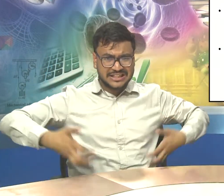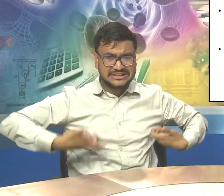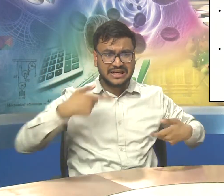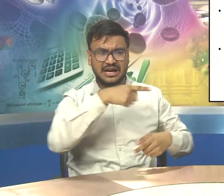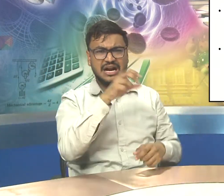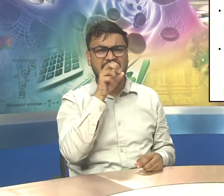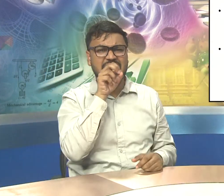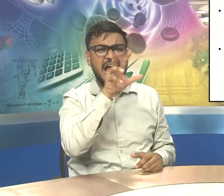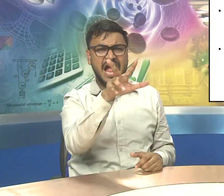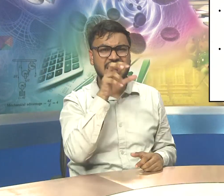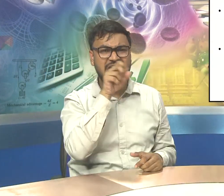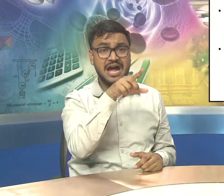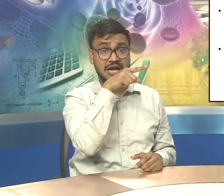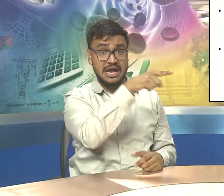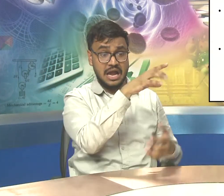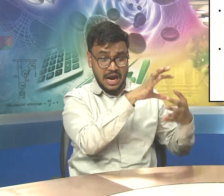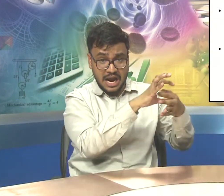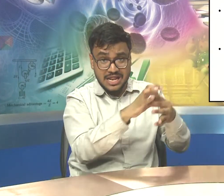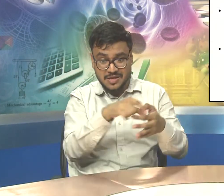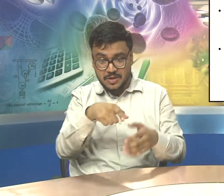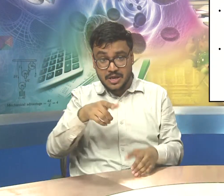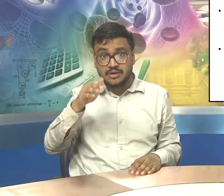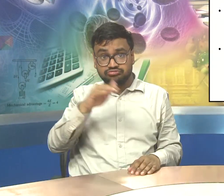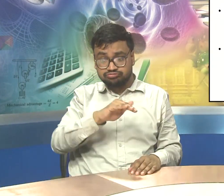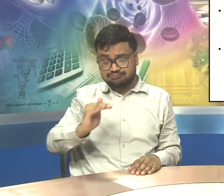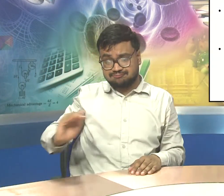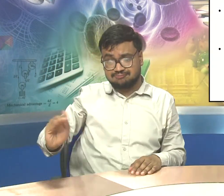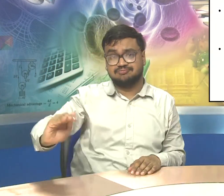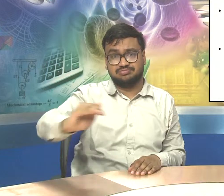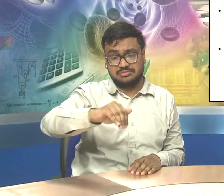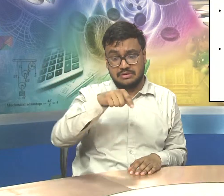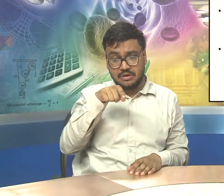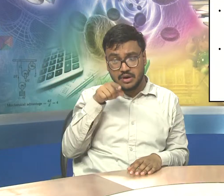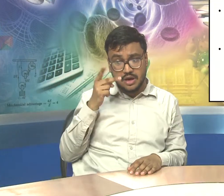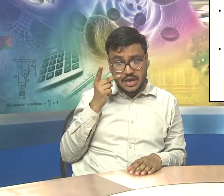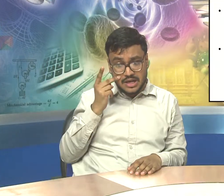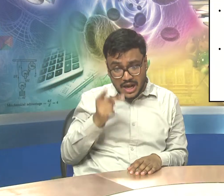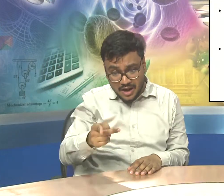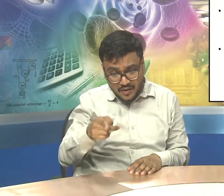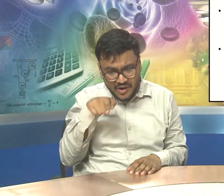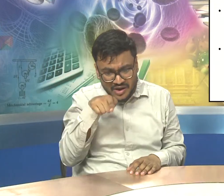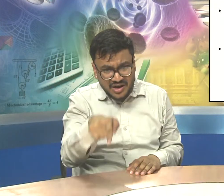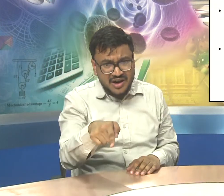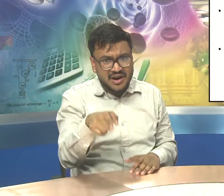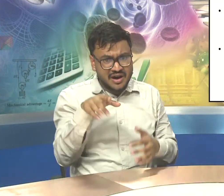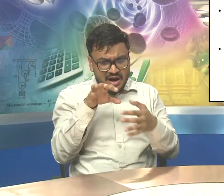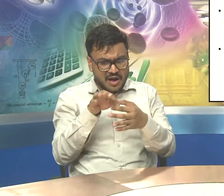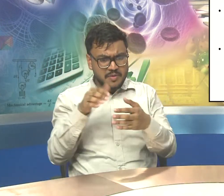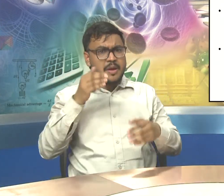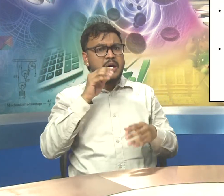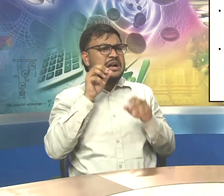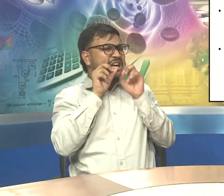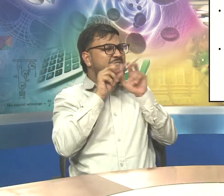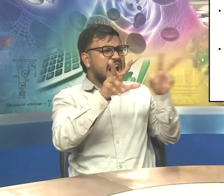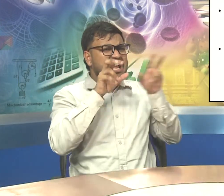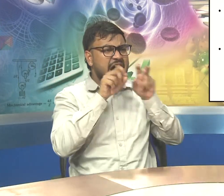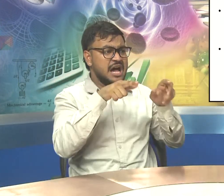birds and monkeys have voice calls to warn each other about